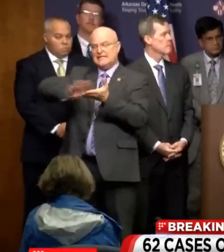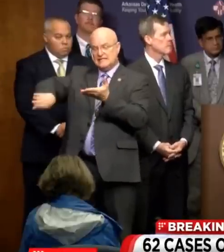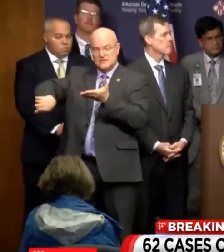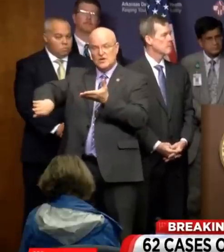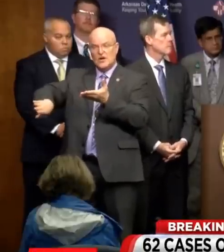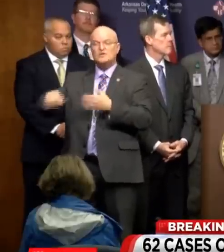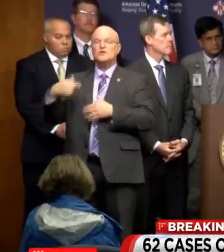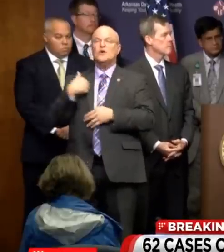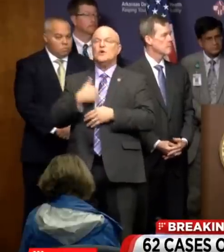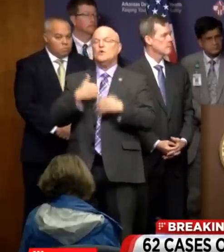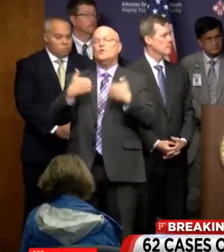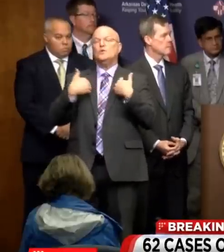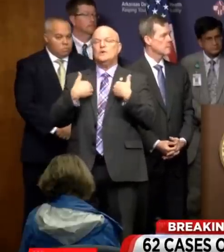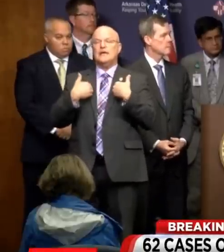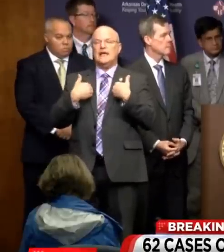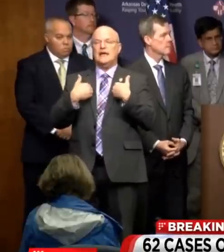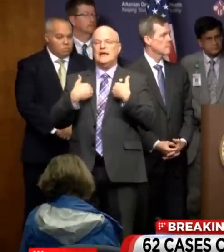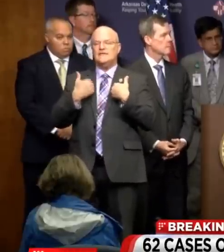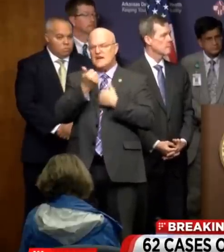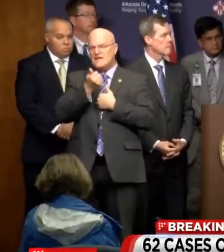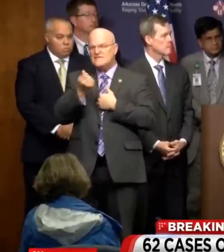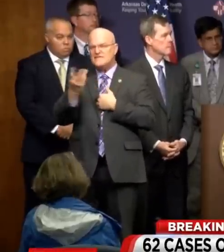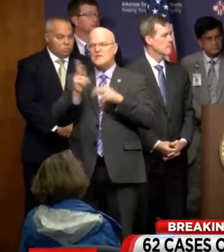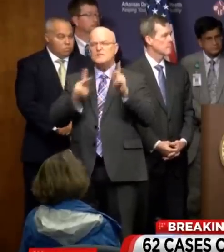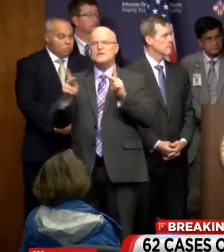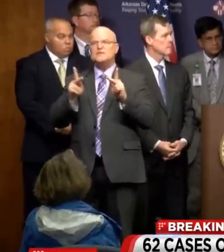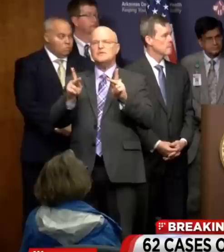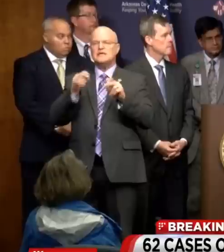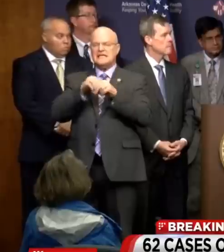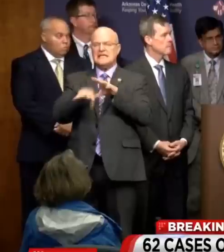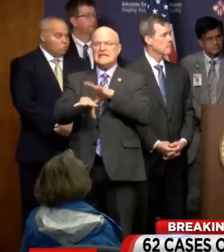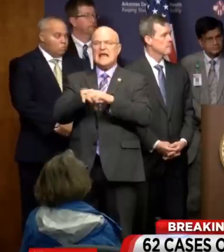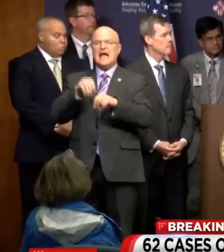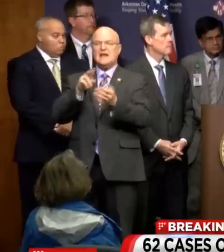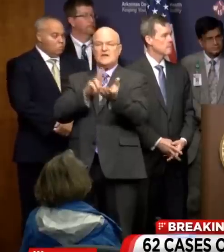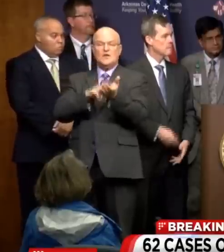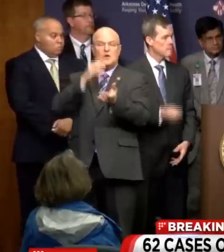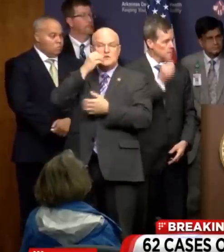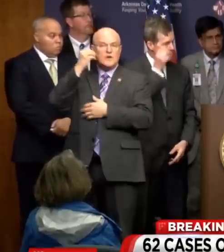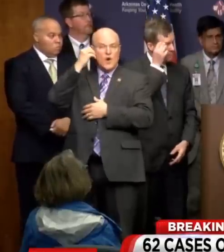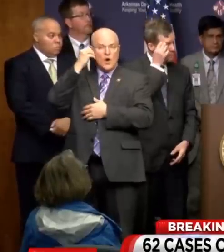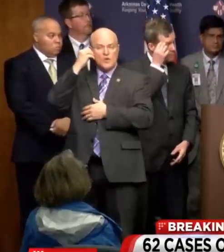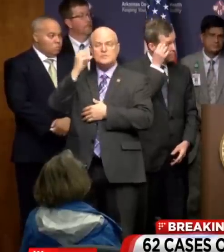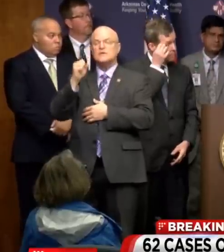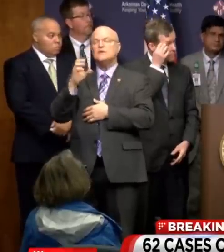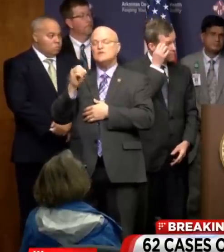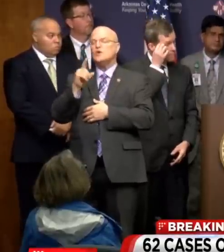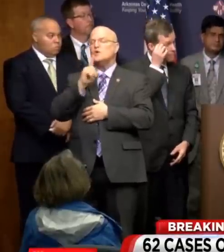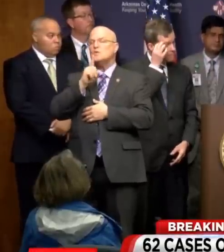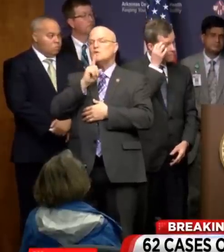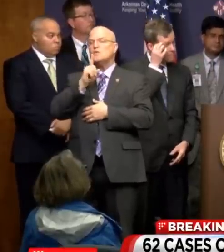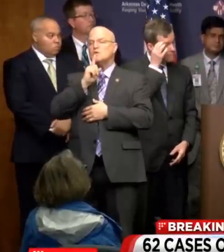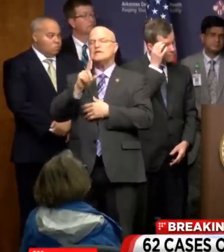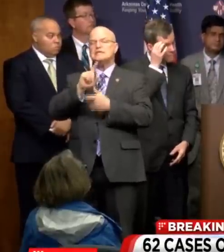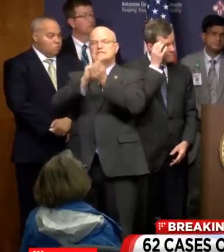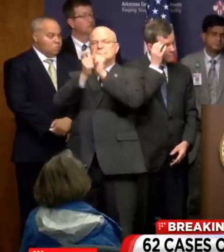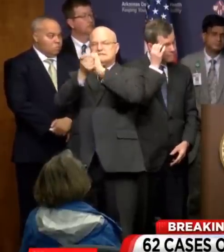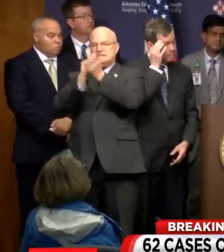discharged. We have a couple who have been in and out of nursing homes. So it's a very